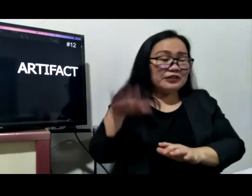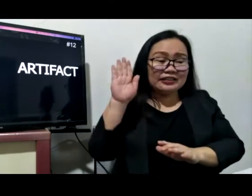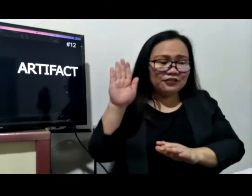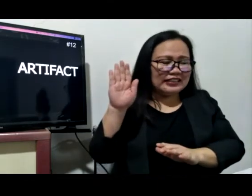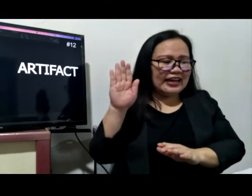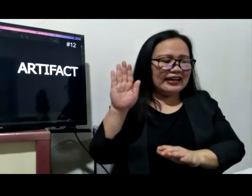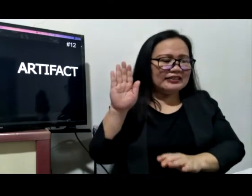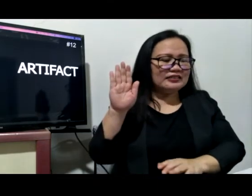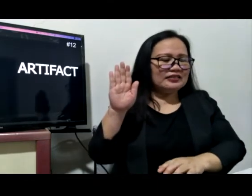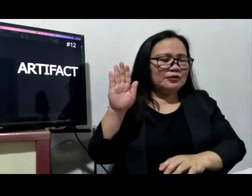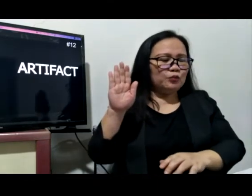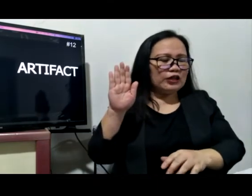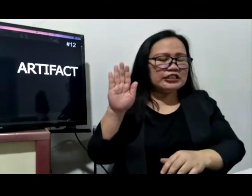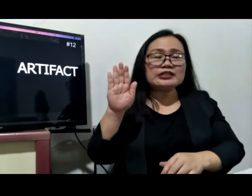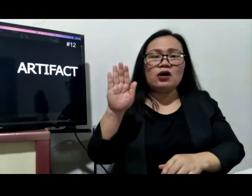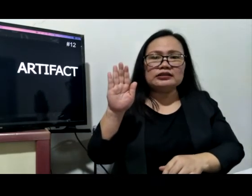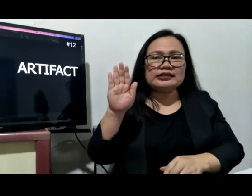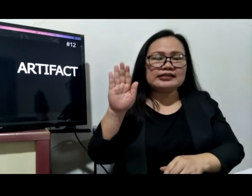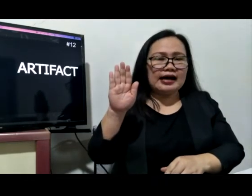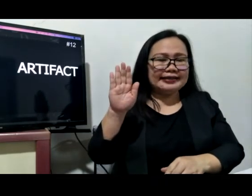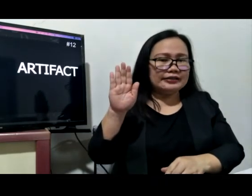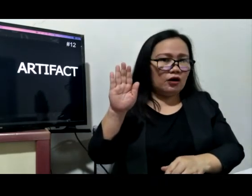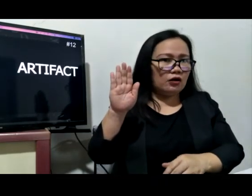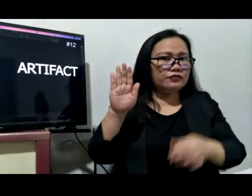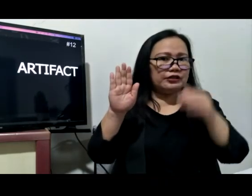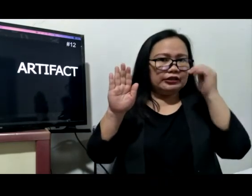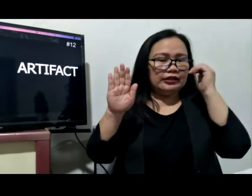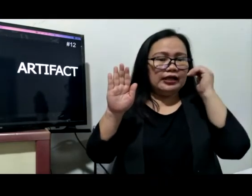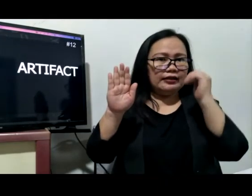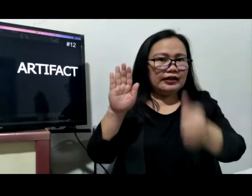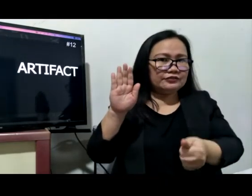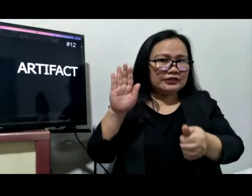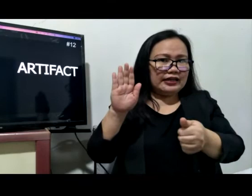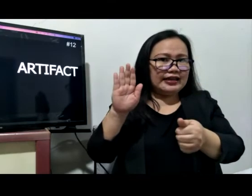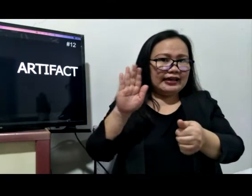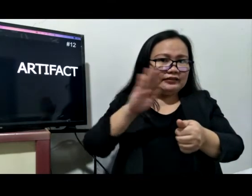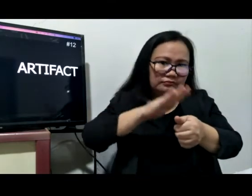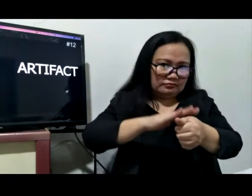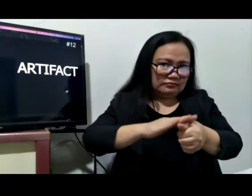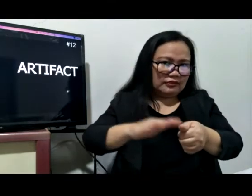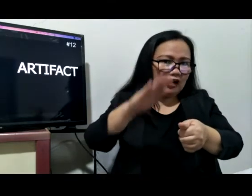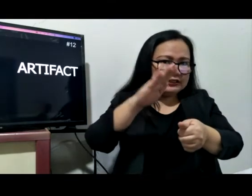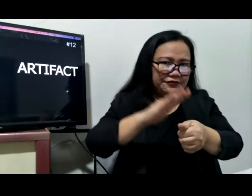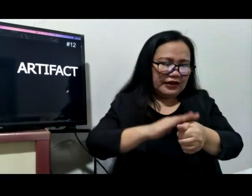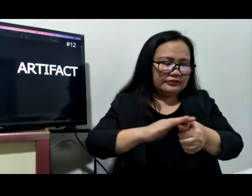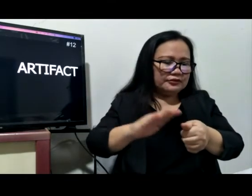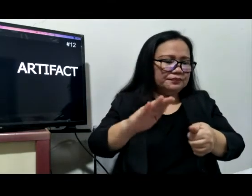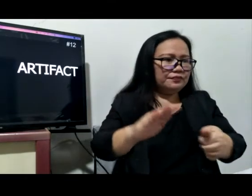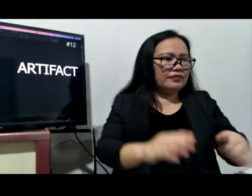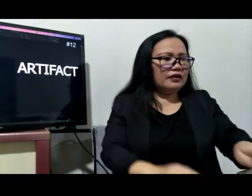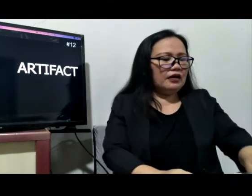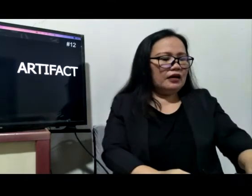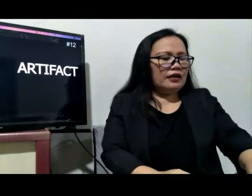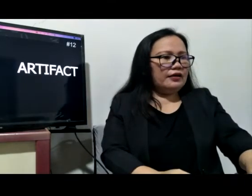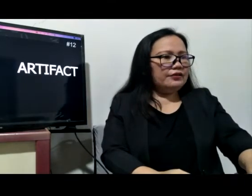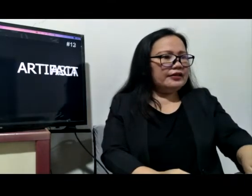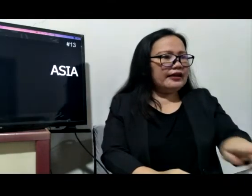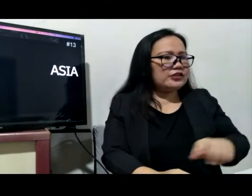right flat hand brushes on the side of the left A hand. Artifact. The next